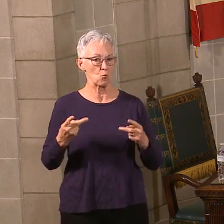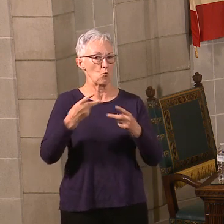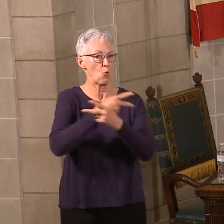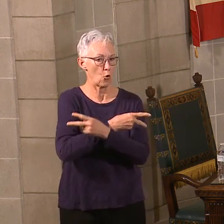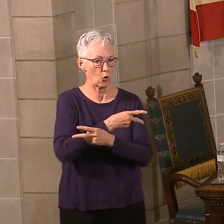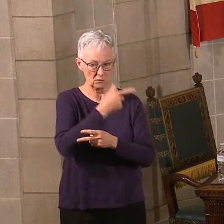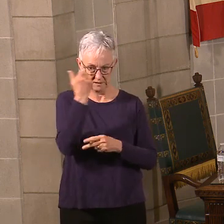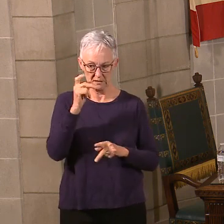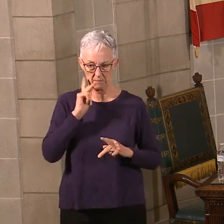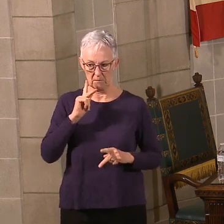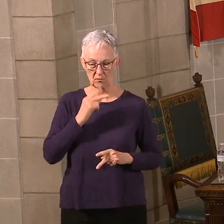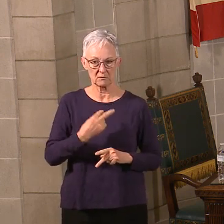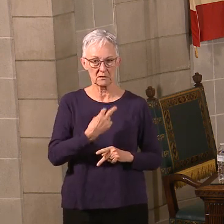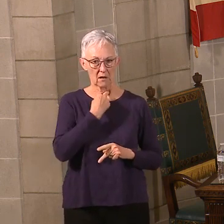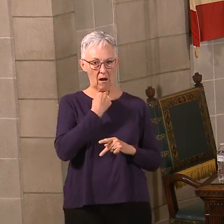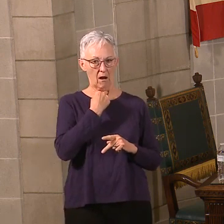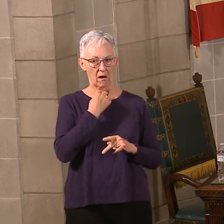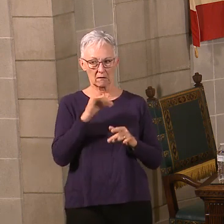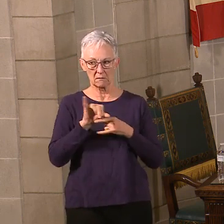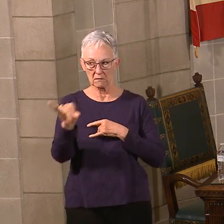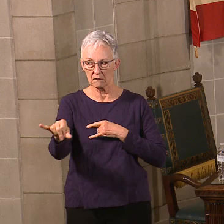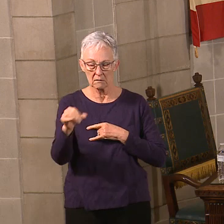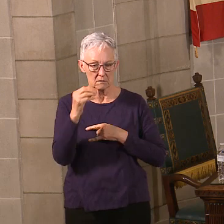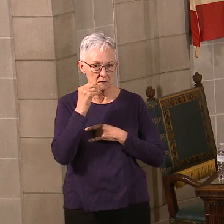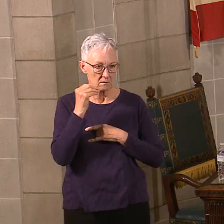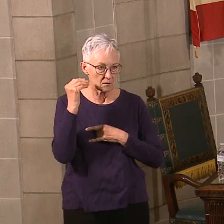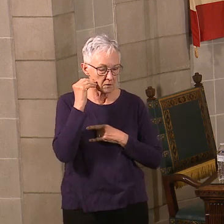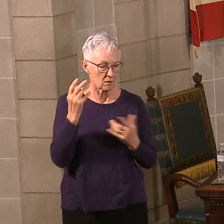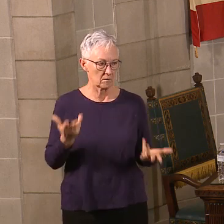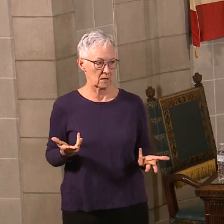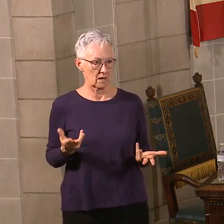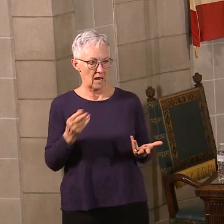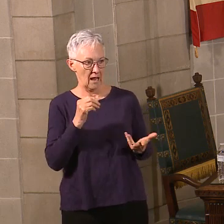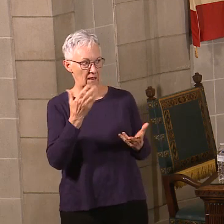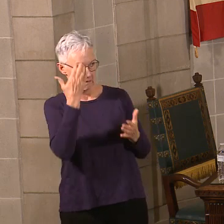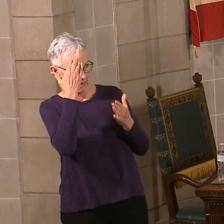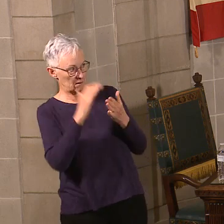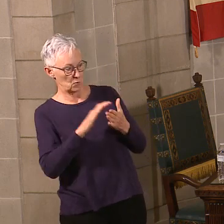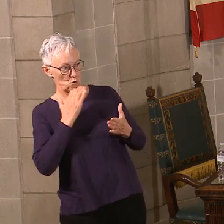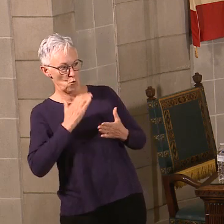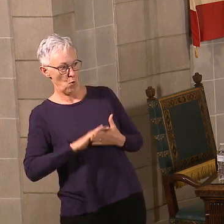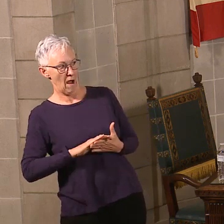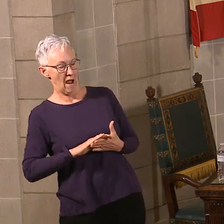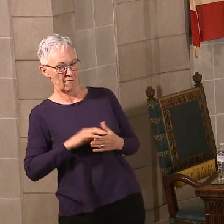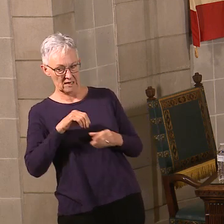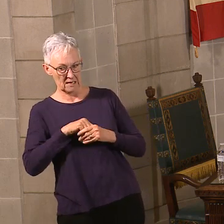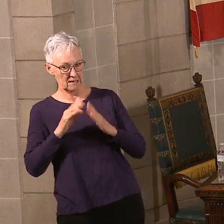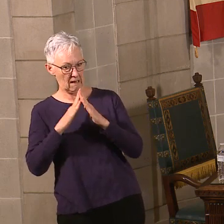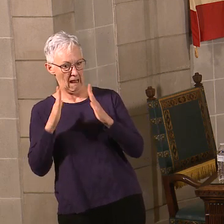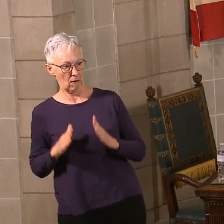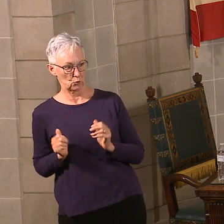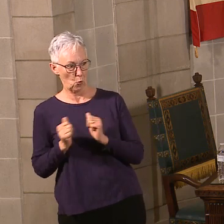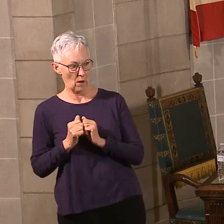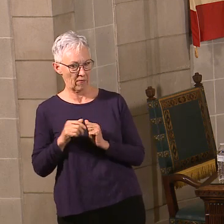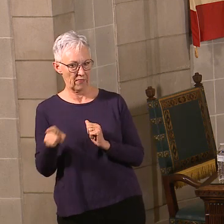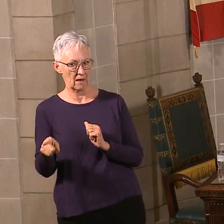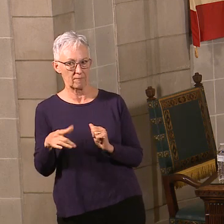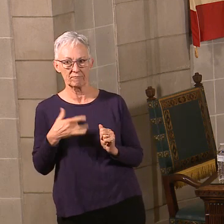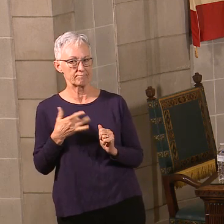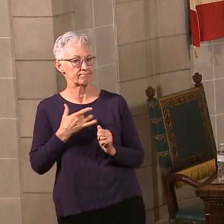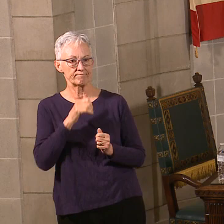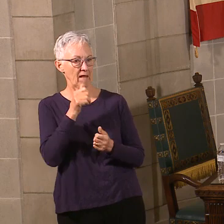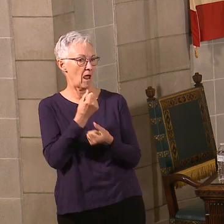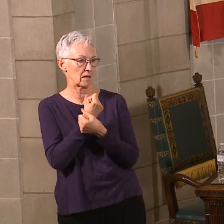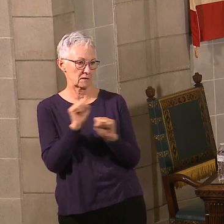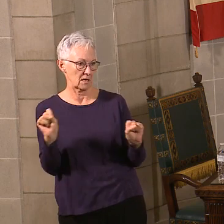situations. Victims may be forced to stay at home in a setting that is not safe. Many survivors do